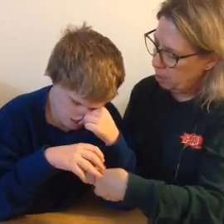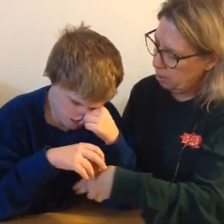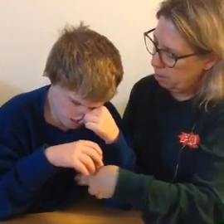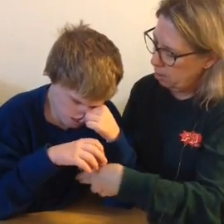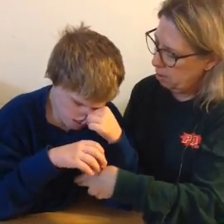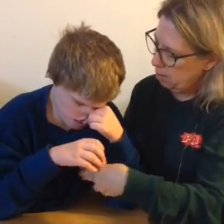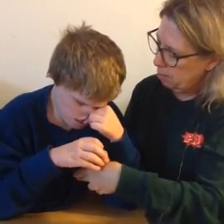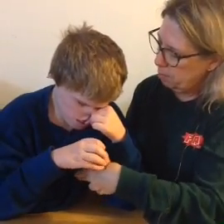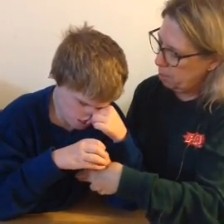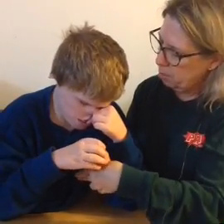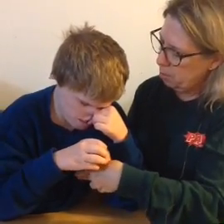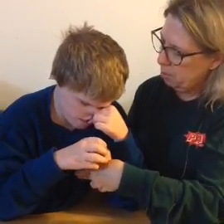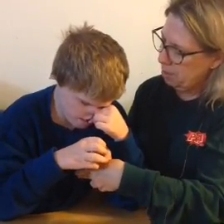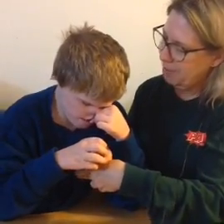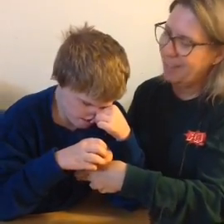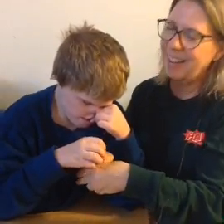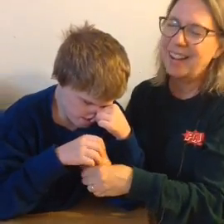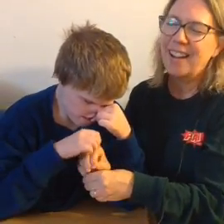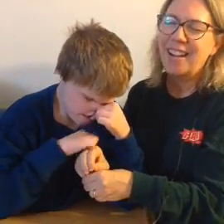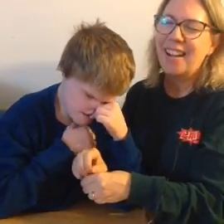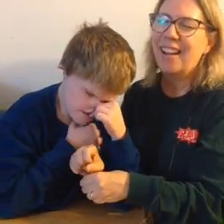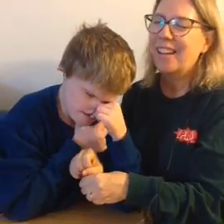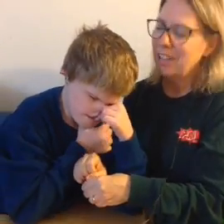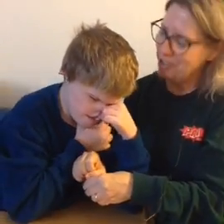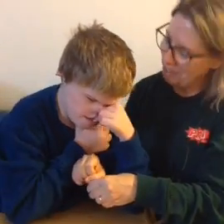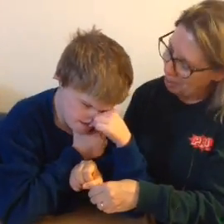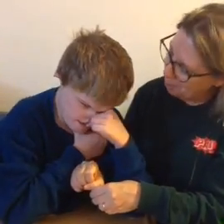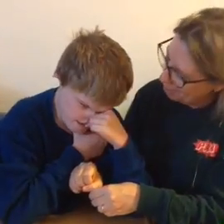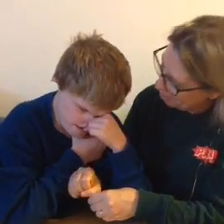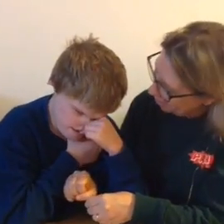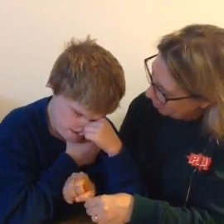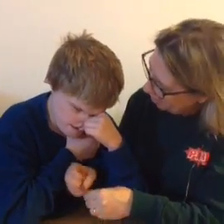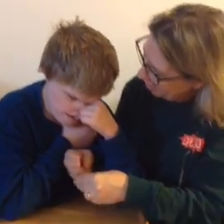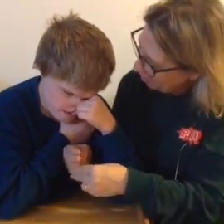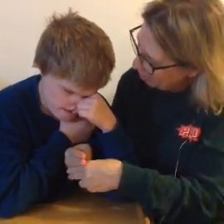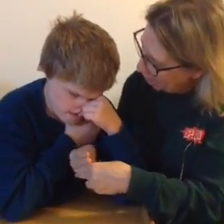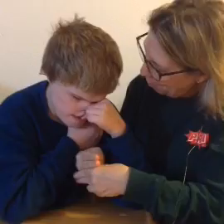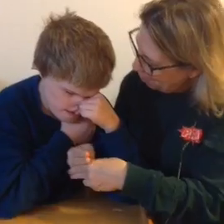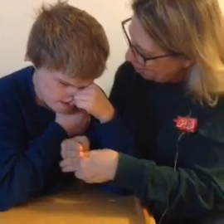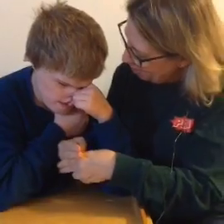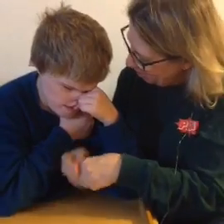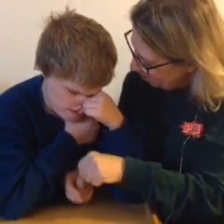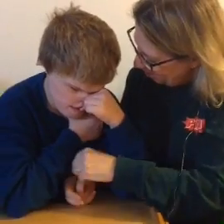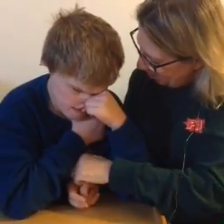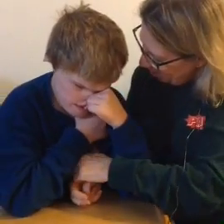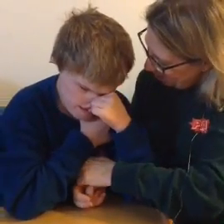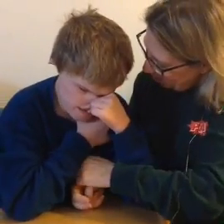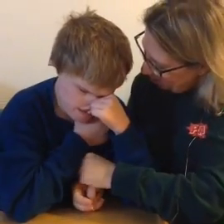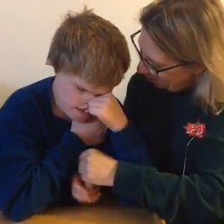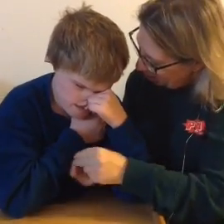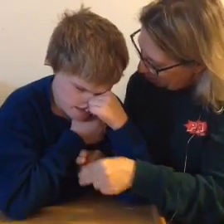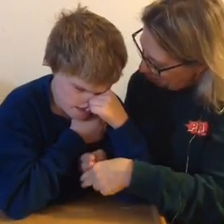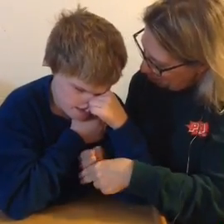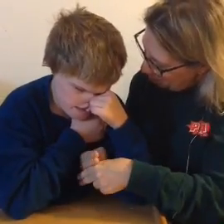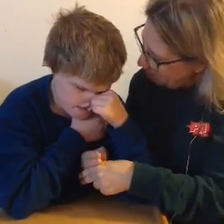Belt. Belt. You like belt? You like belt? Do you like belt?